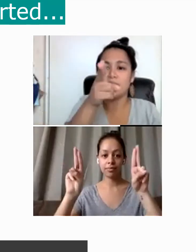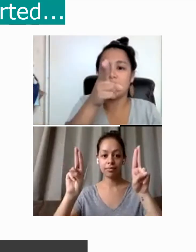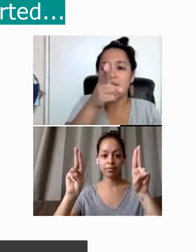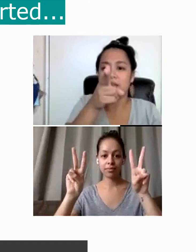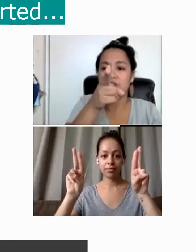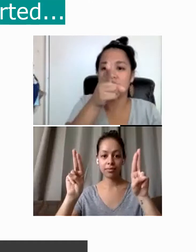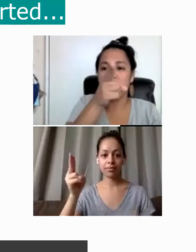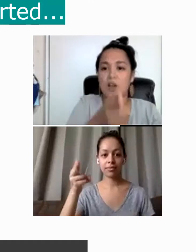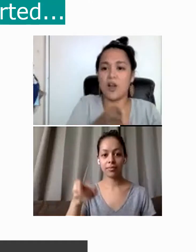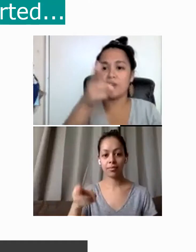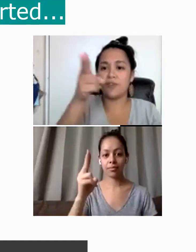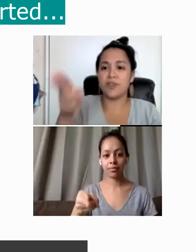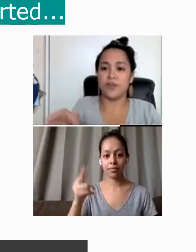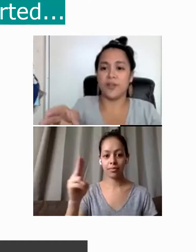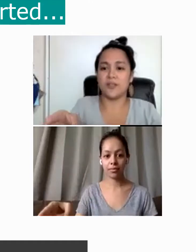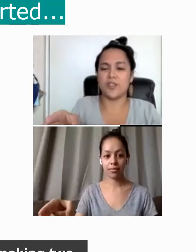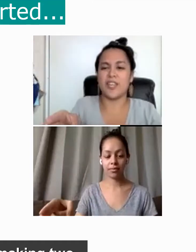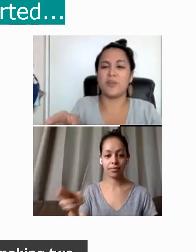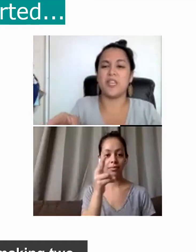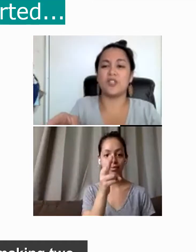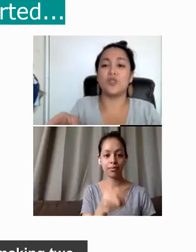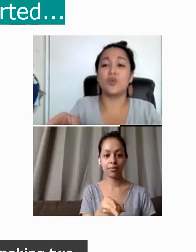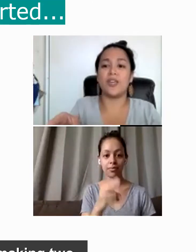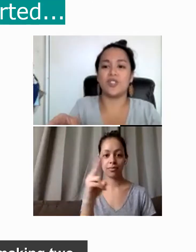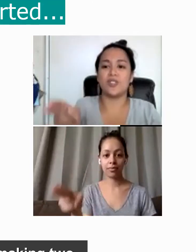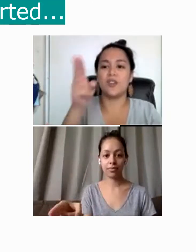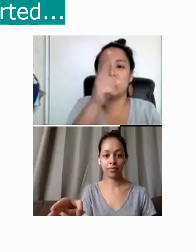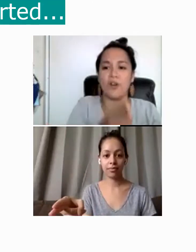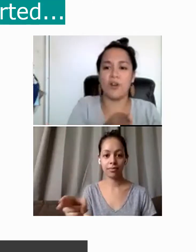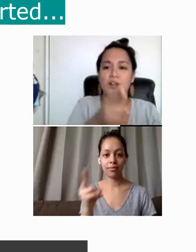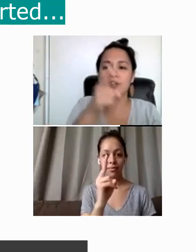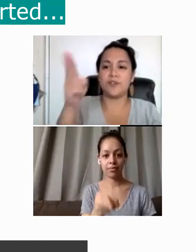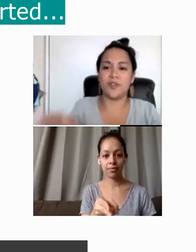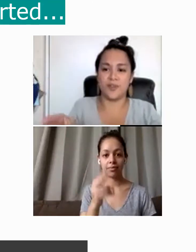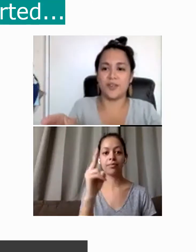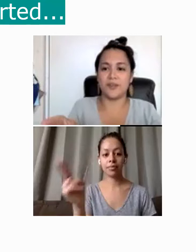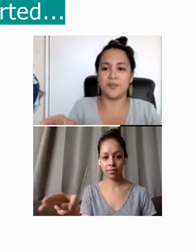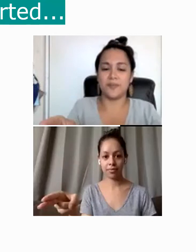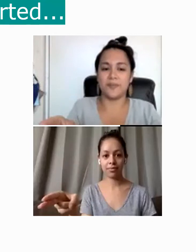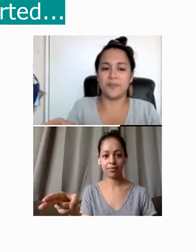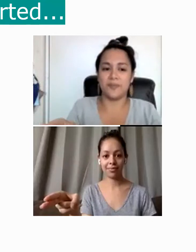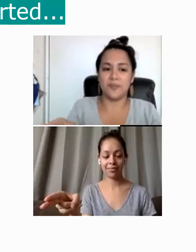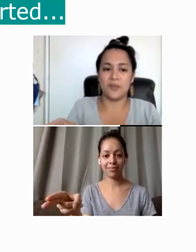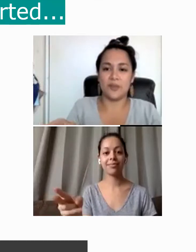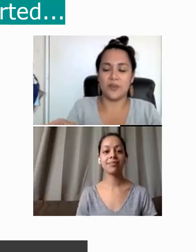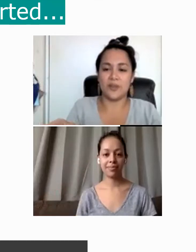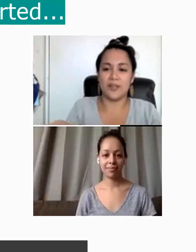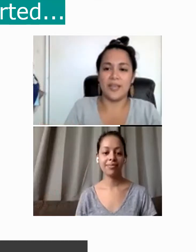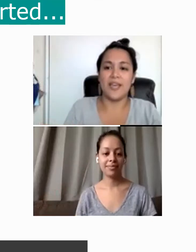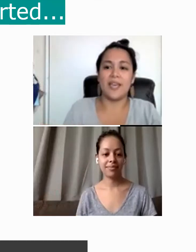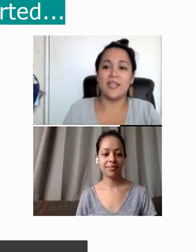forward. H. Hard of hearing. So you're making 2 H's. Hard of hearing.